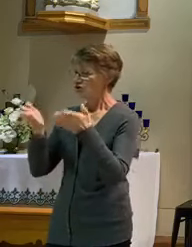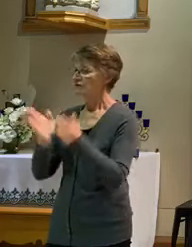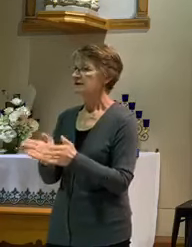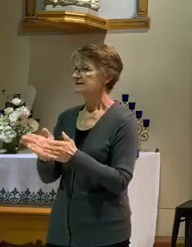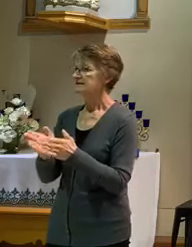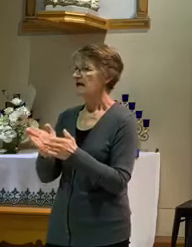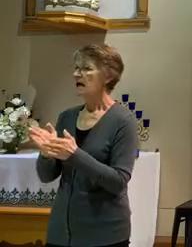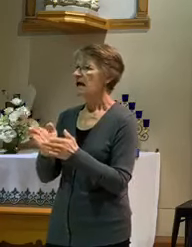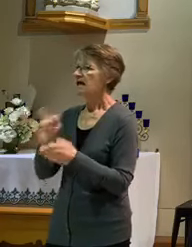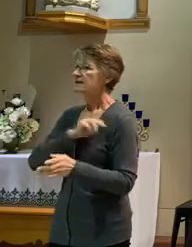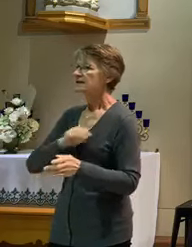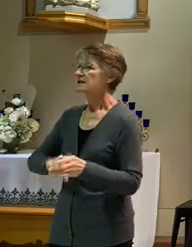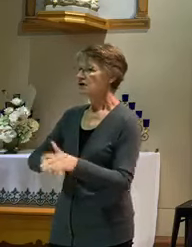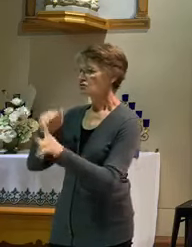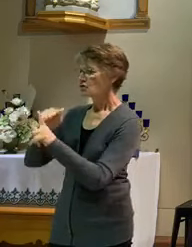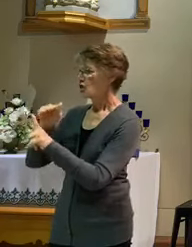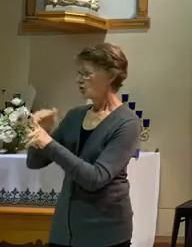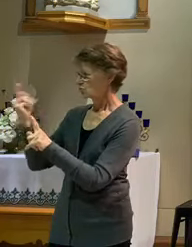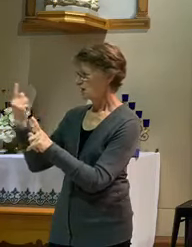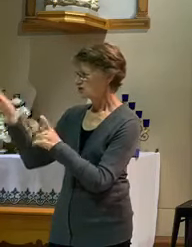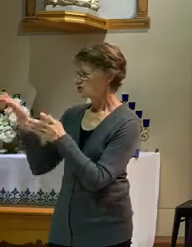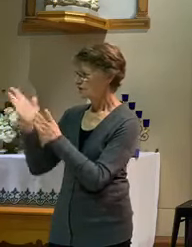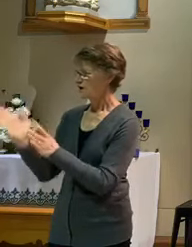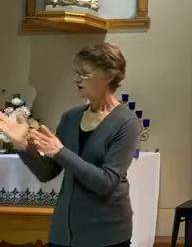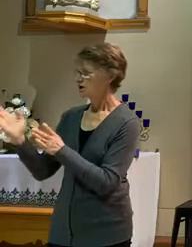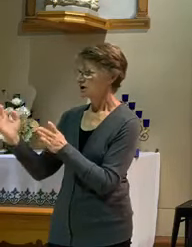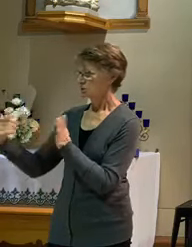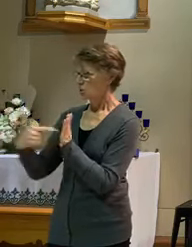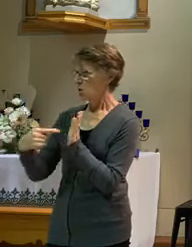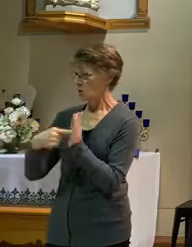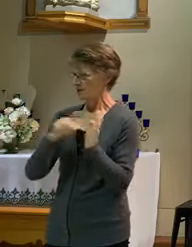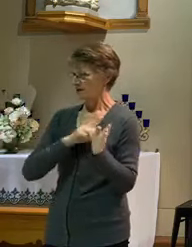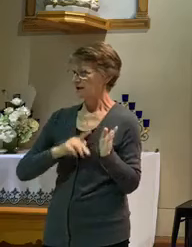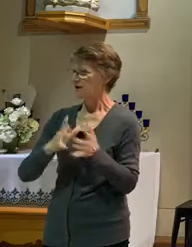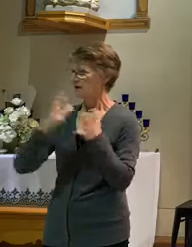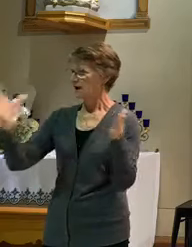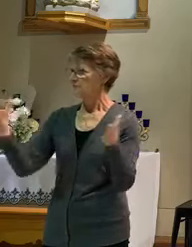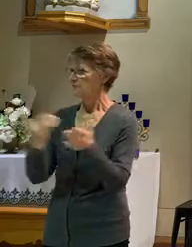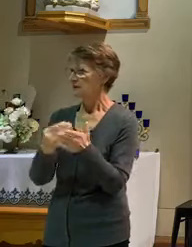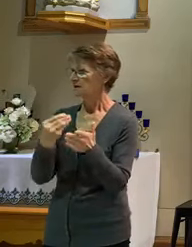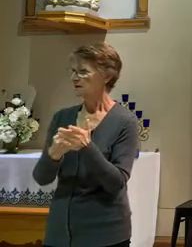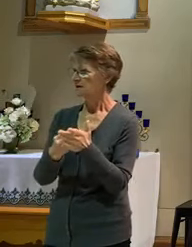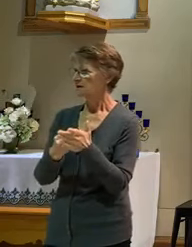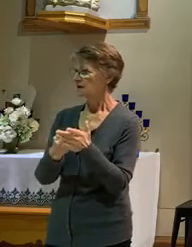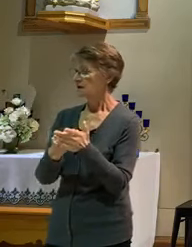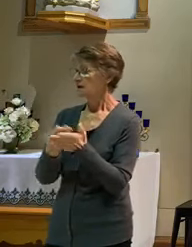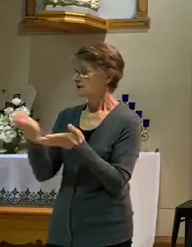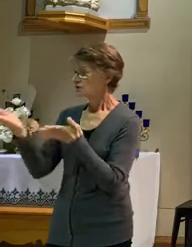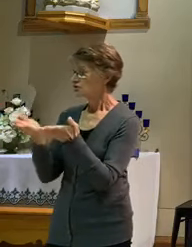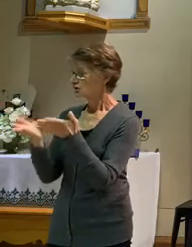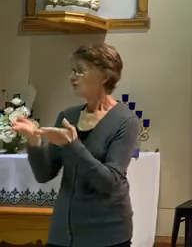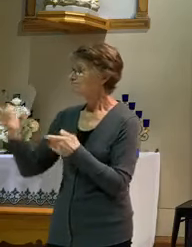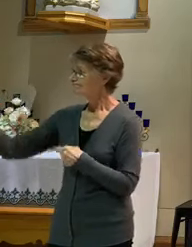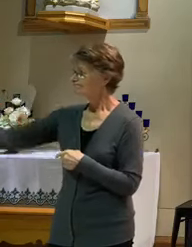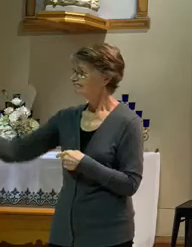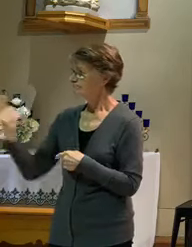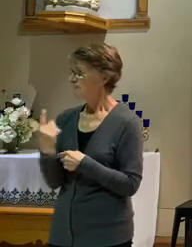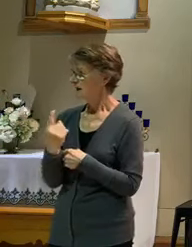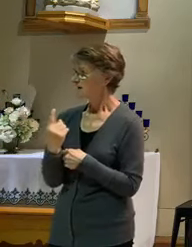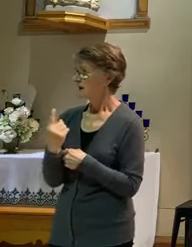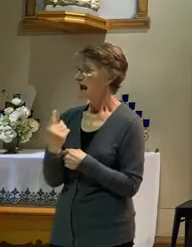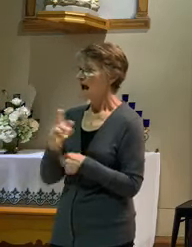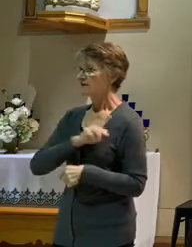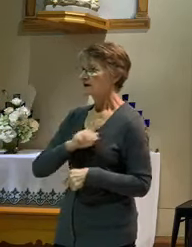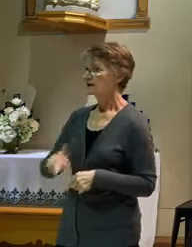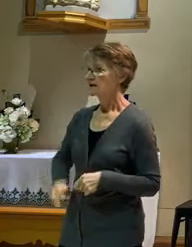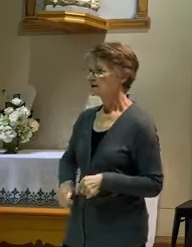who owed him a huge amount. Since he had no way of paying it back, his master ordered him to